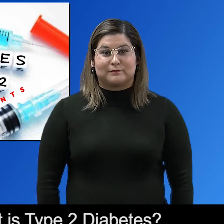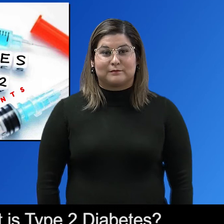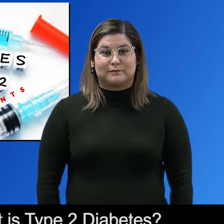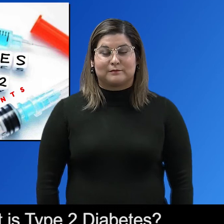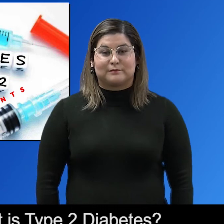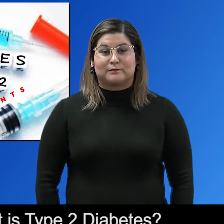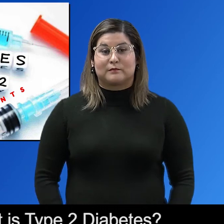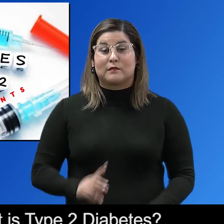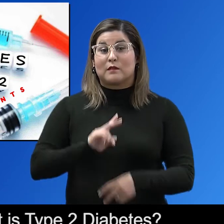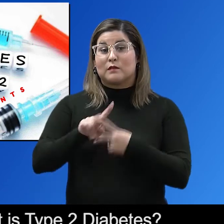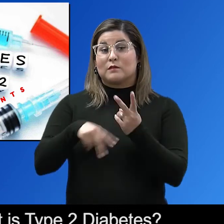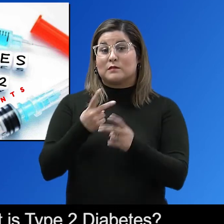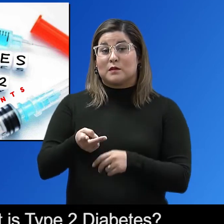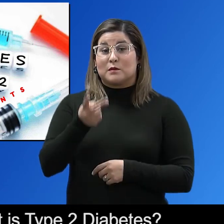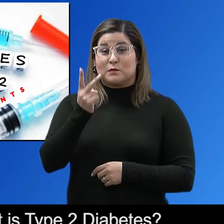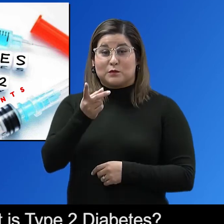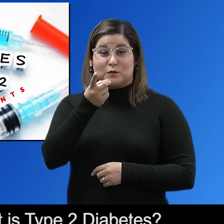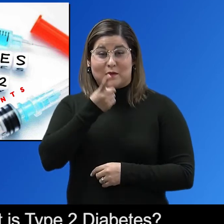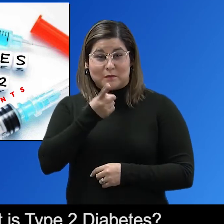What is type 2 diabetes?